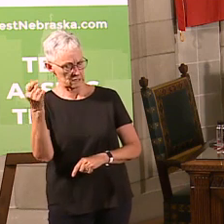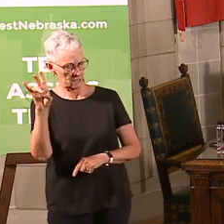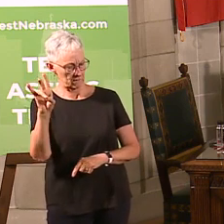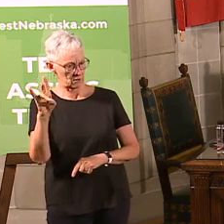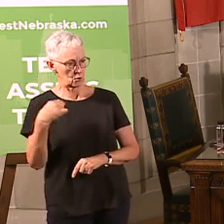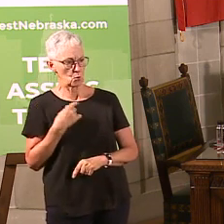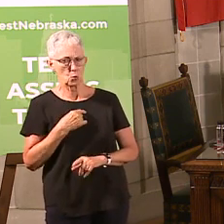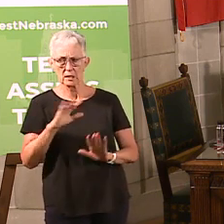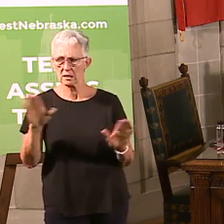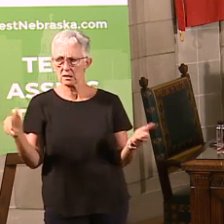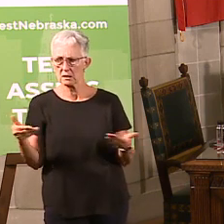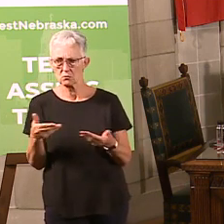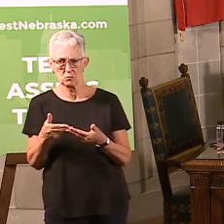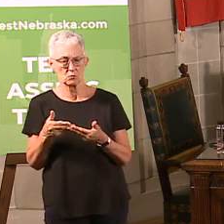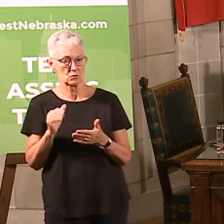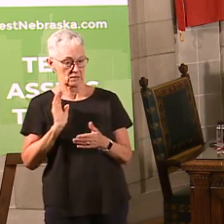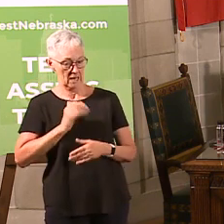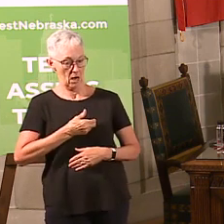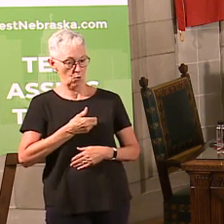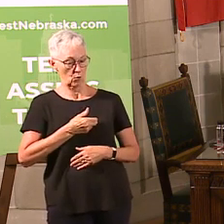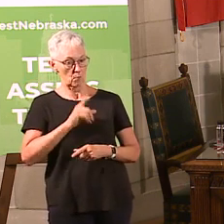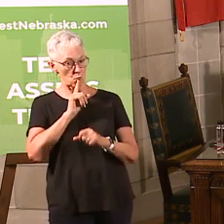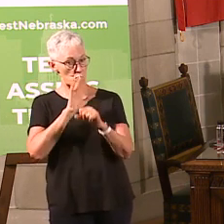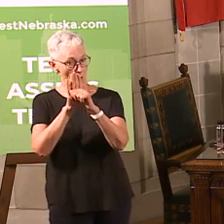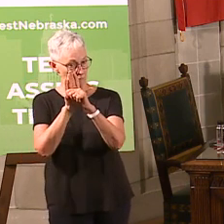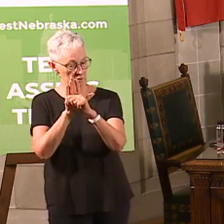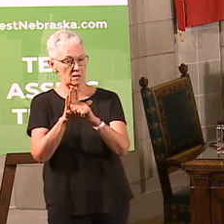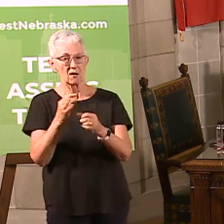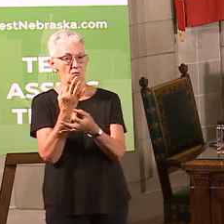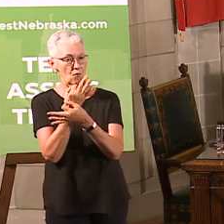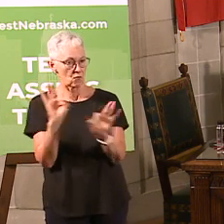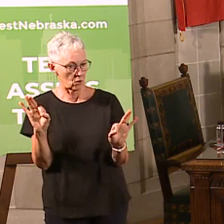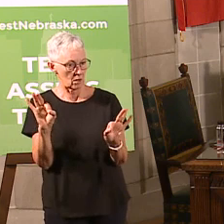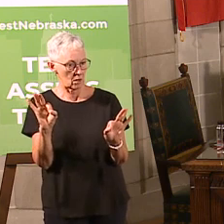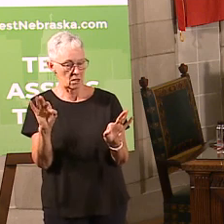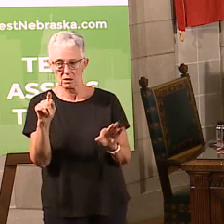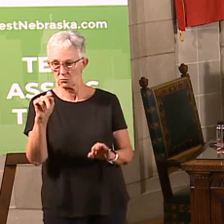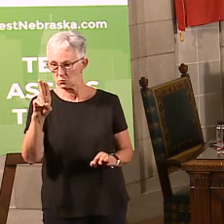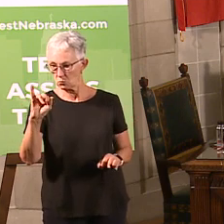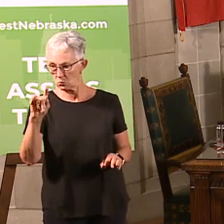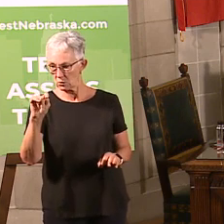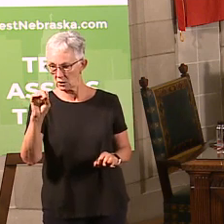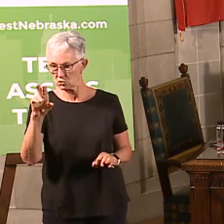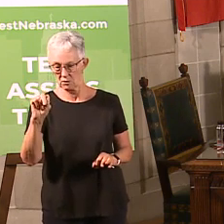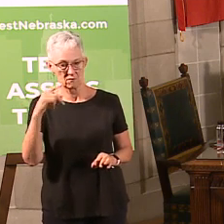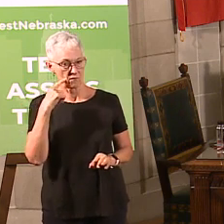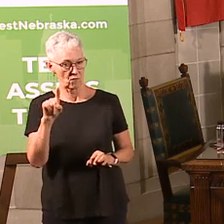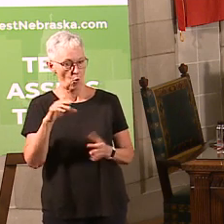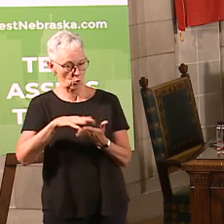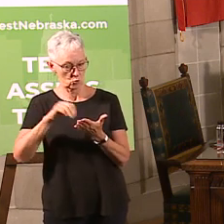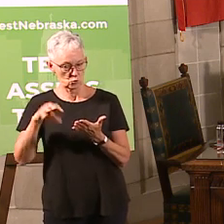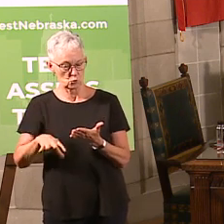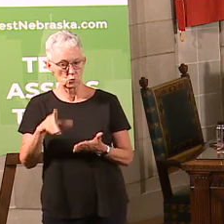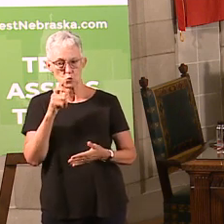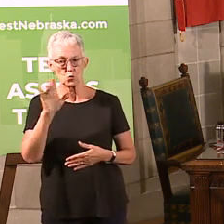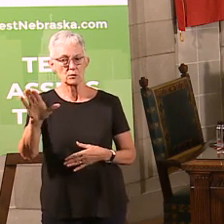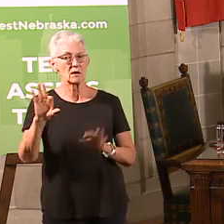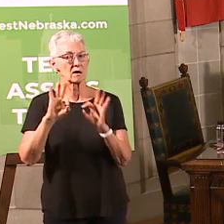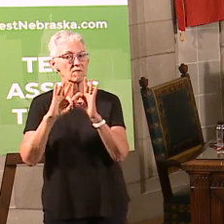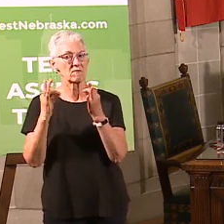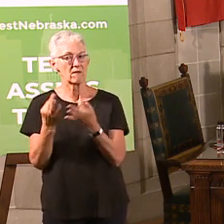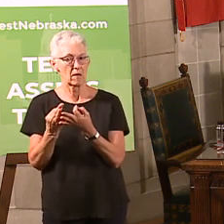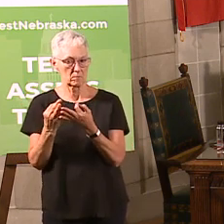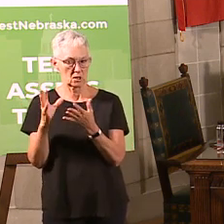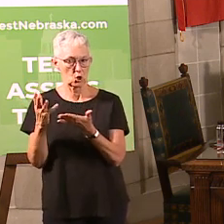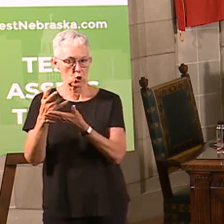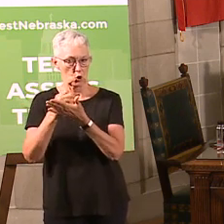Promise, free tuition to our future students whose families have a adjusted gross income of $60,000